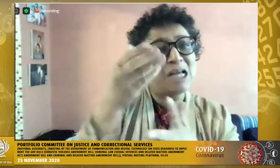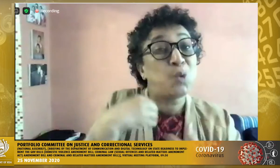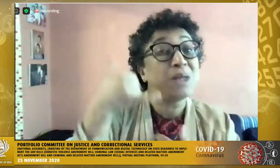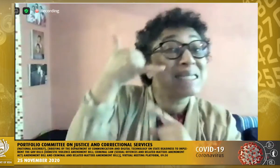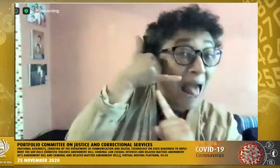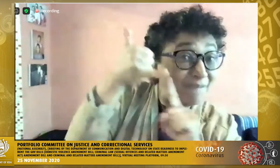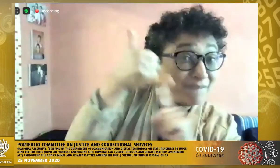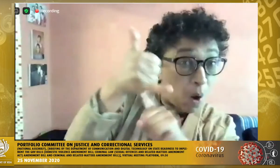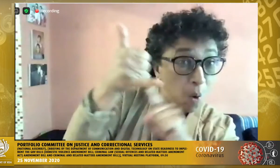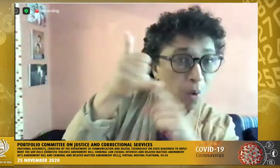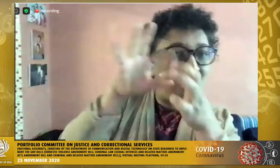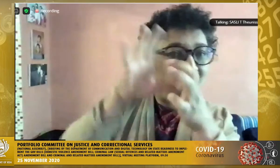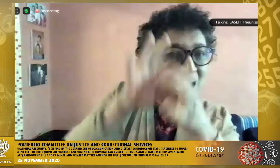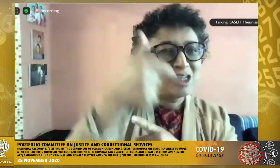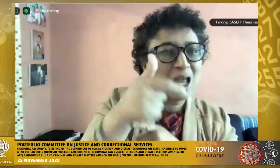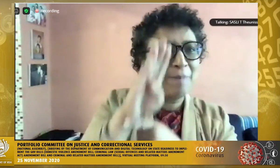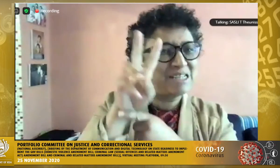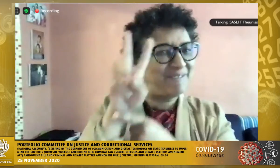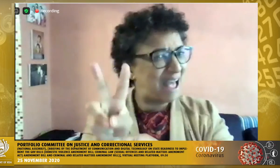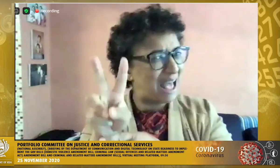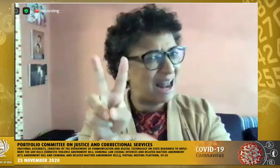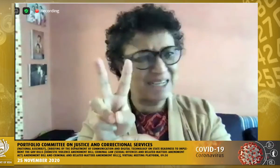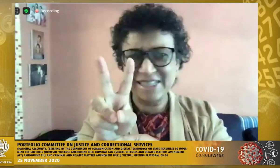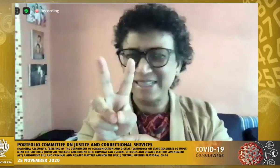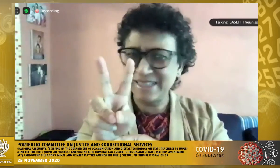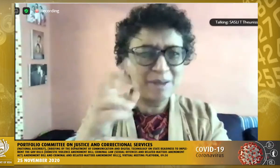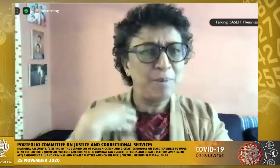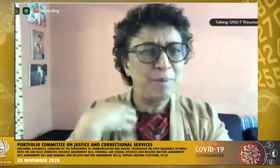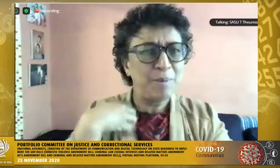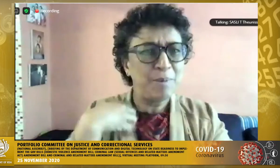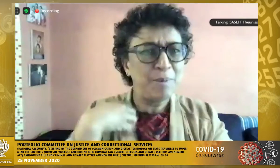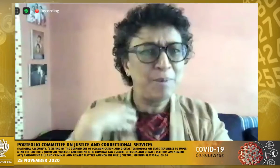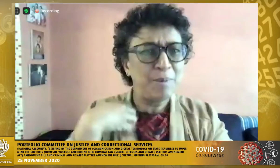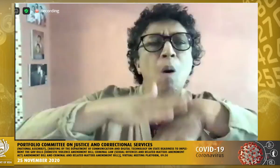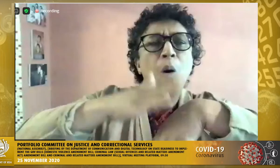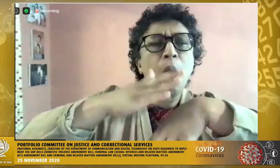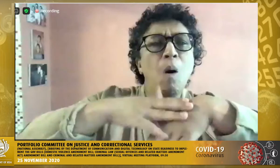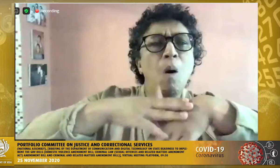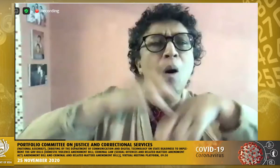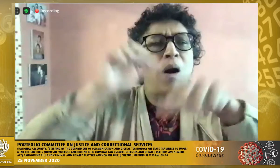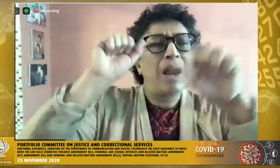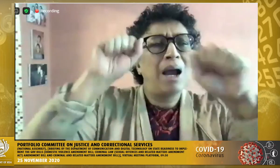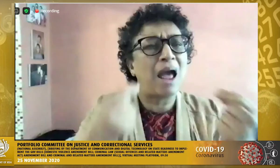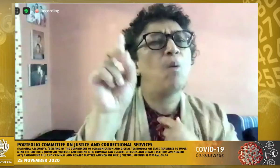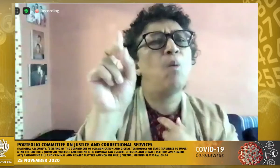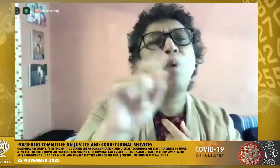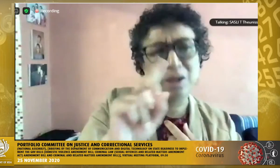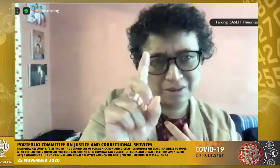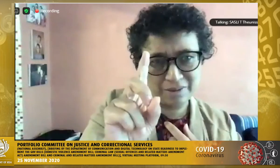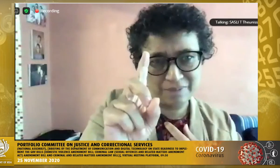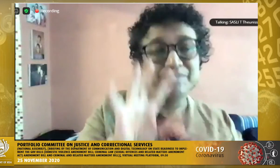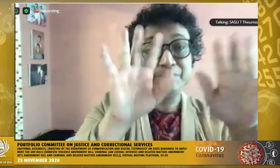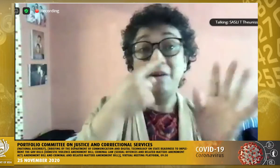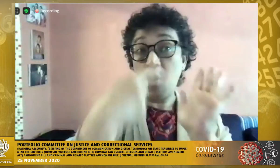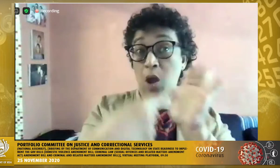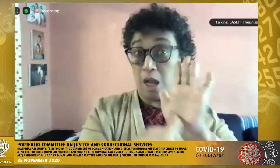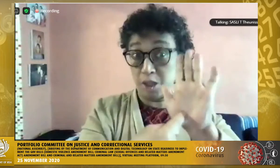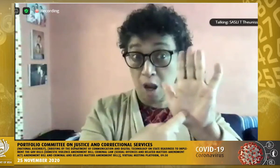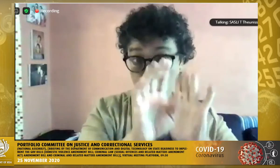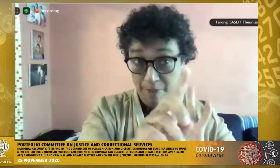they do have phones. Now, access to phones relating to gender-based violence, I think